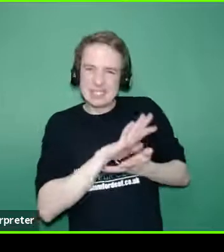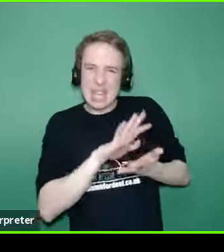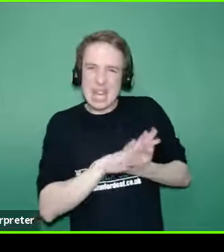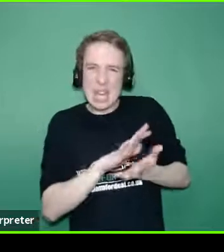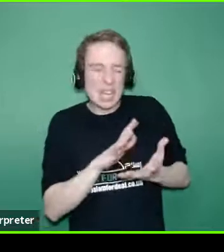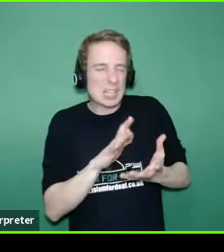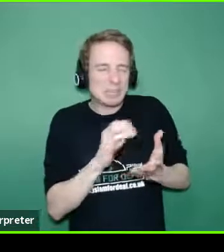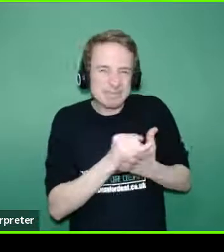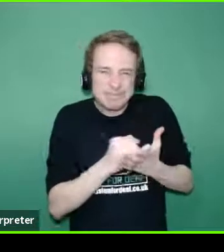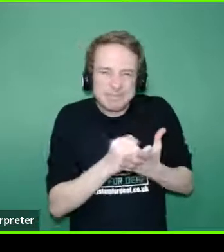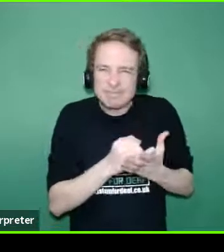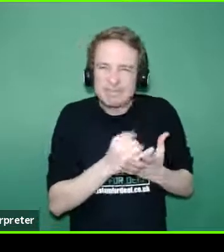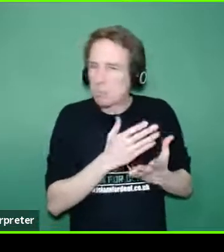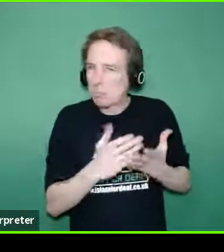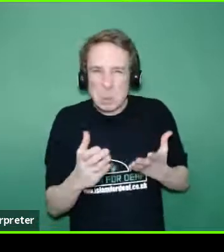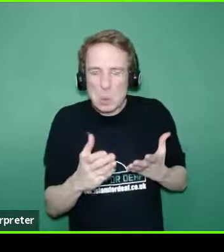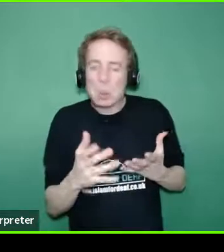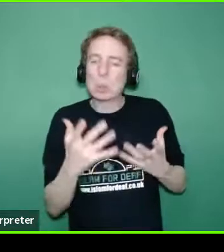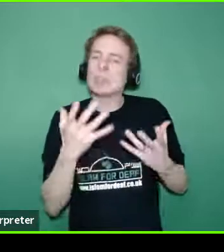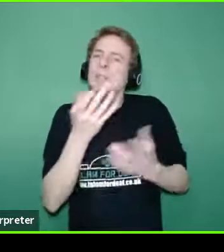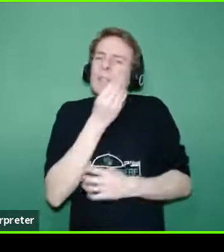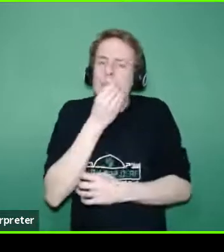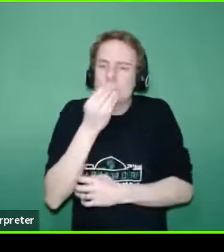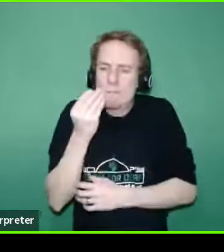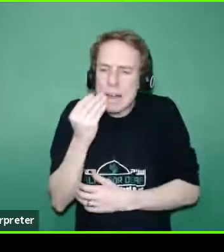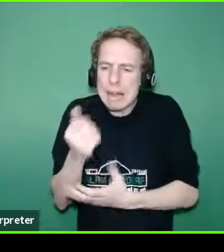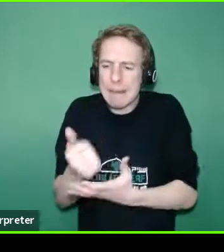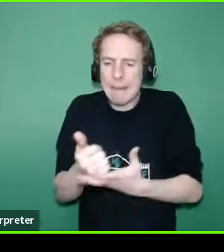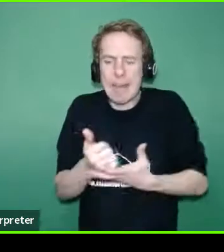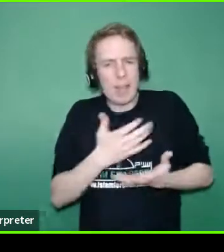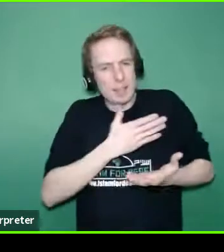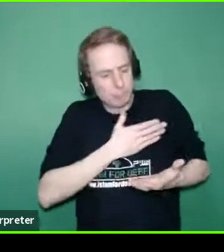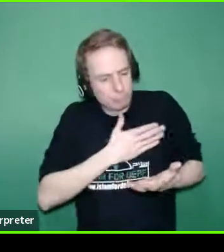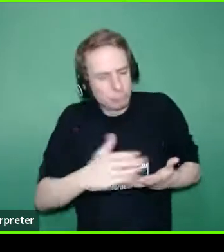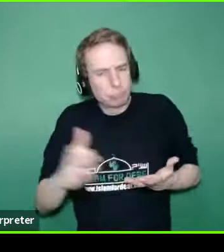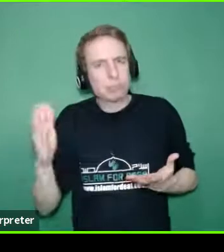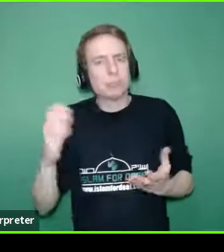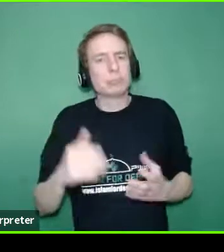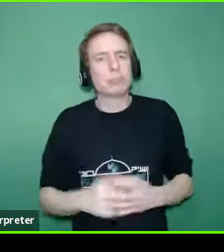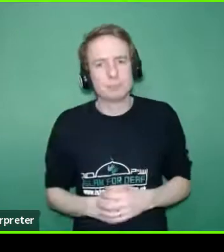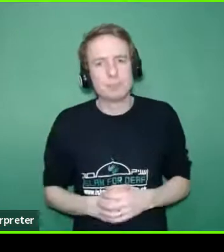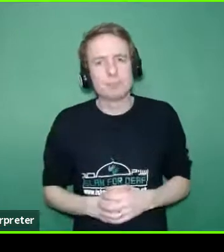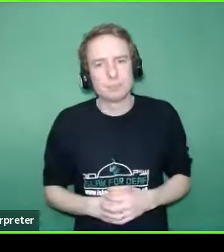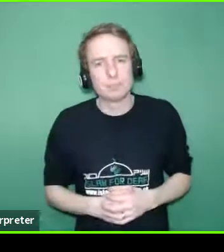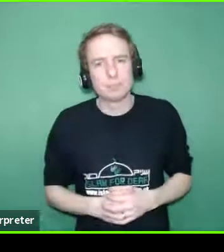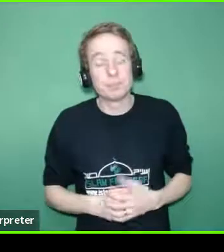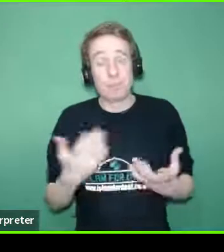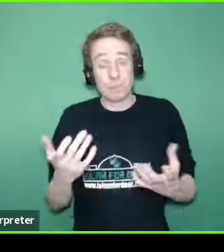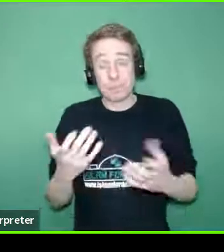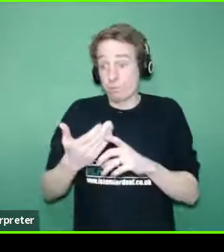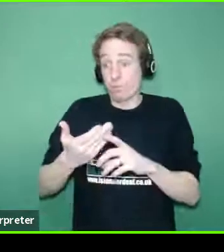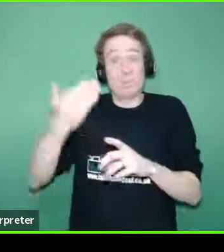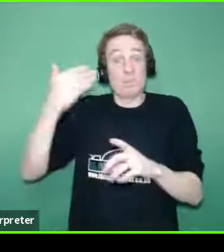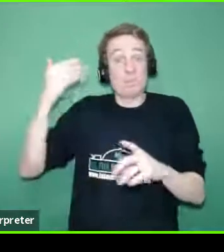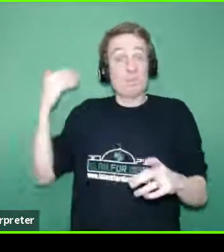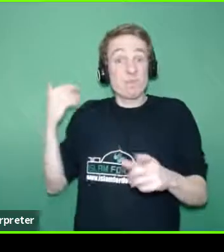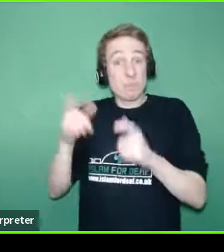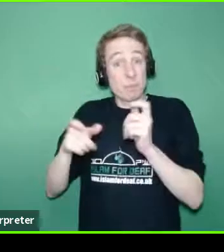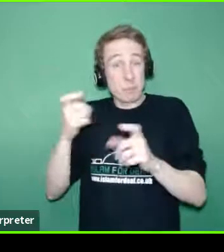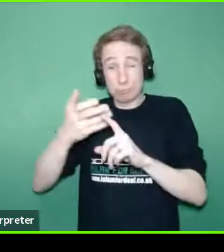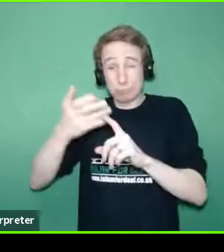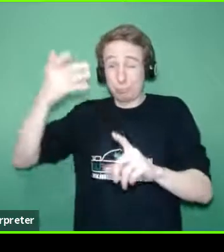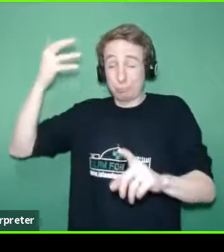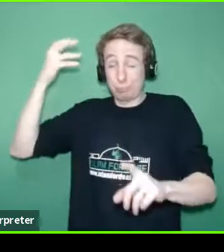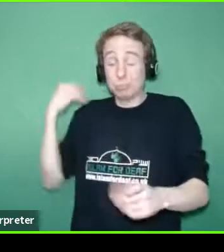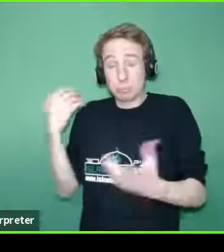of worship, the act of worship of fasting, it's something that was made obligatory upon the previous nations, as Allah the